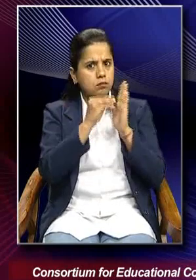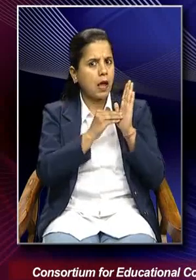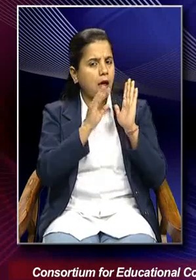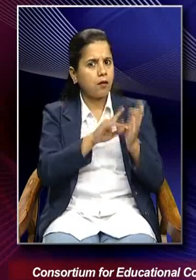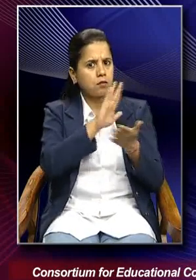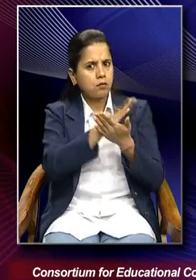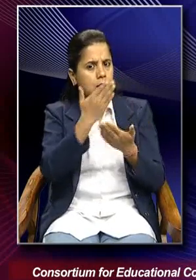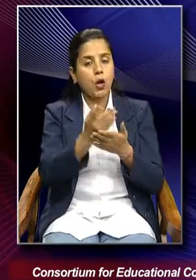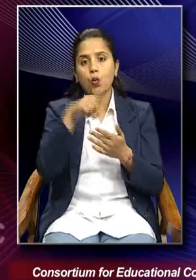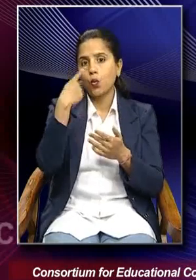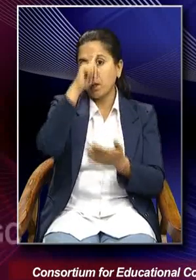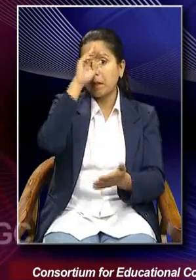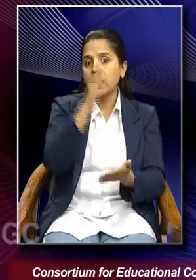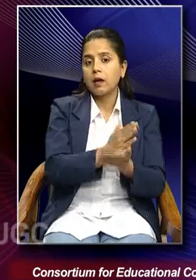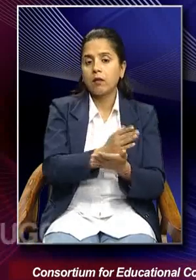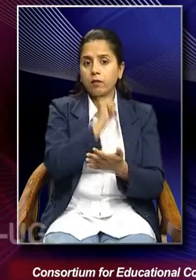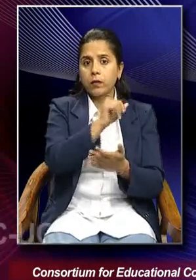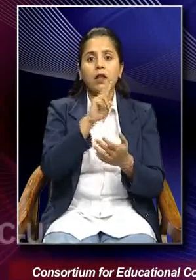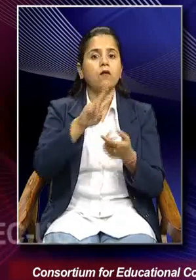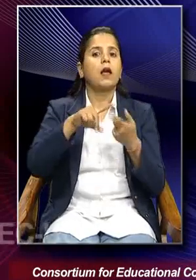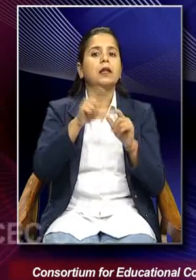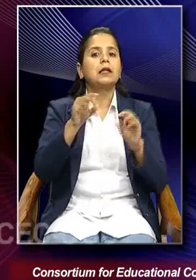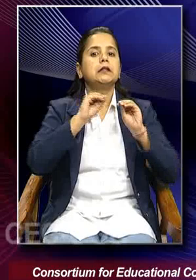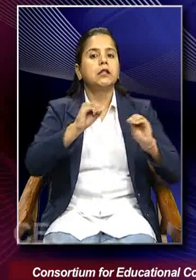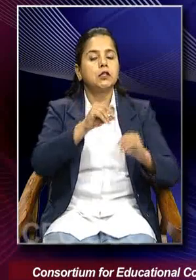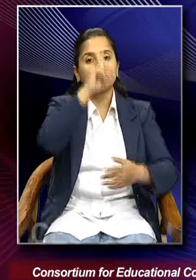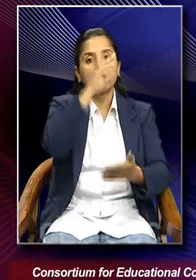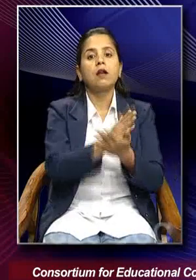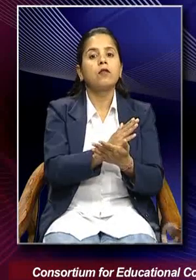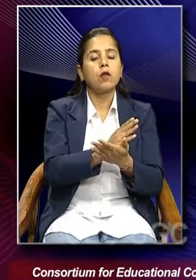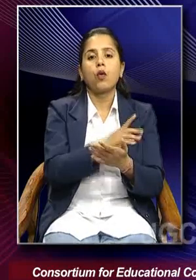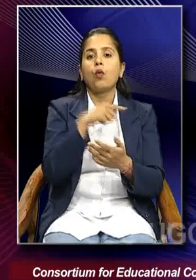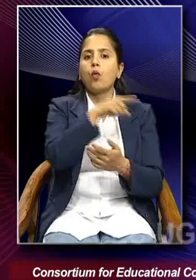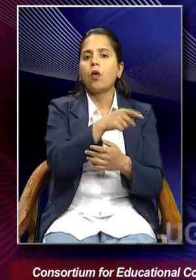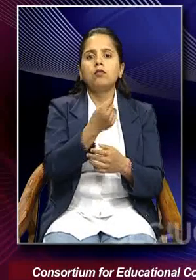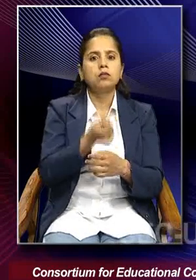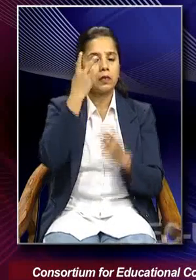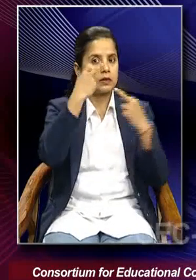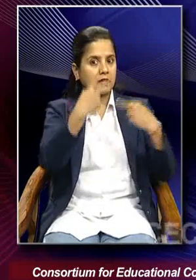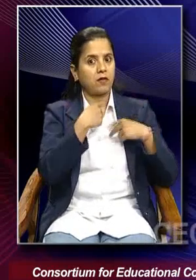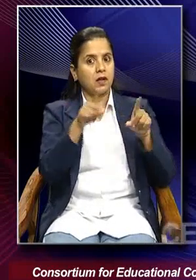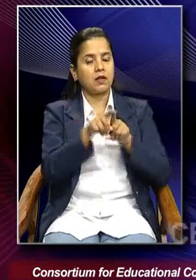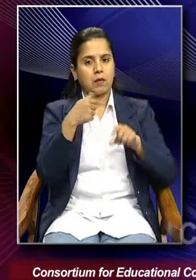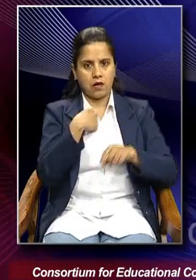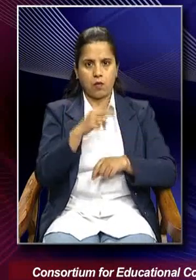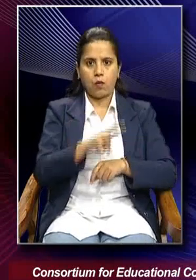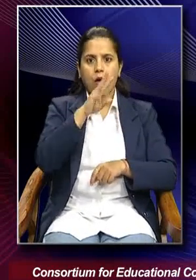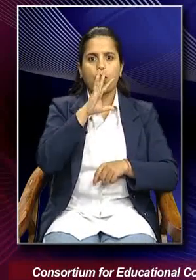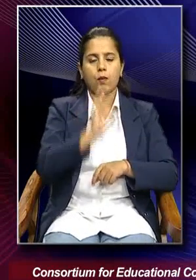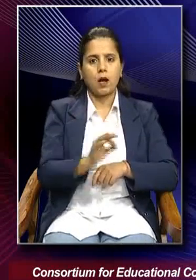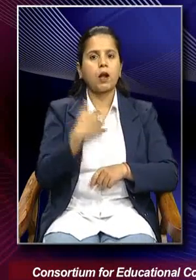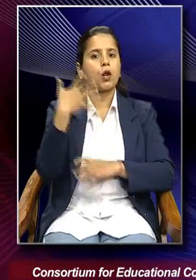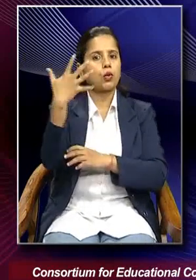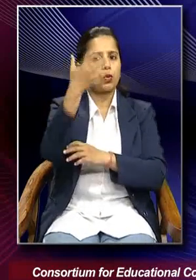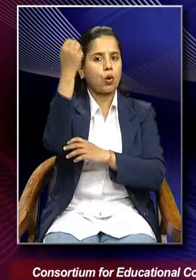those who believe in the Vedic teachings and consider them as the valid and